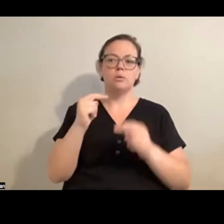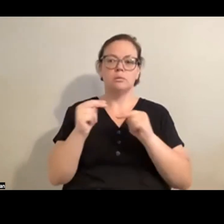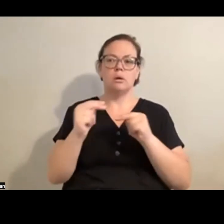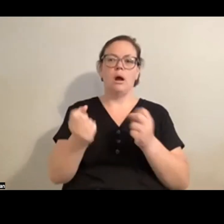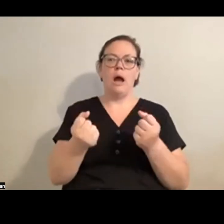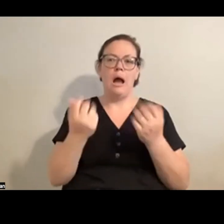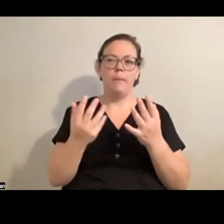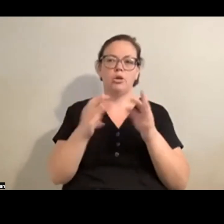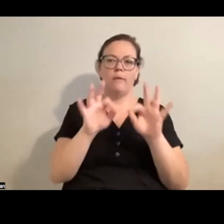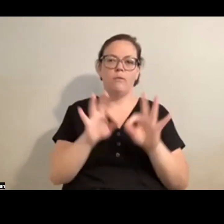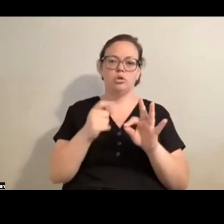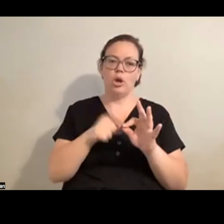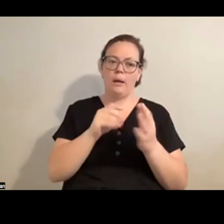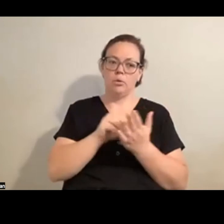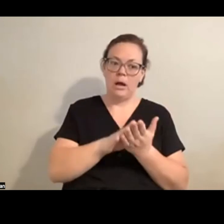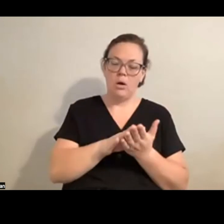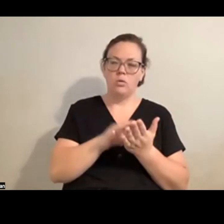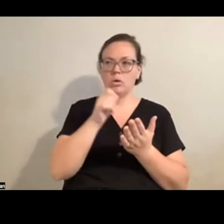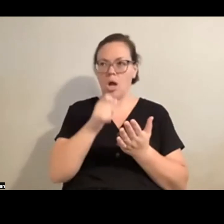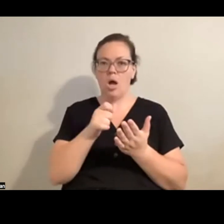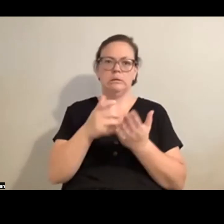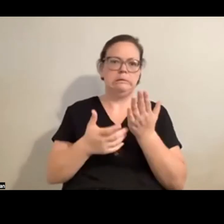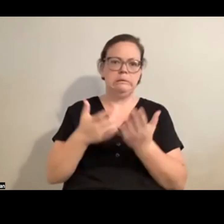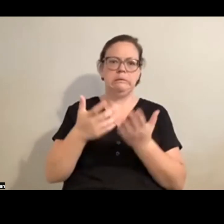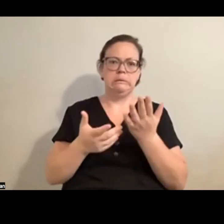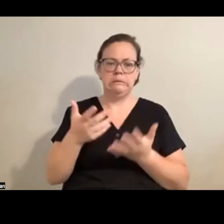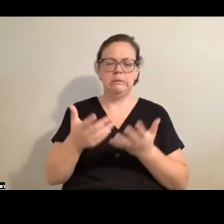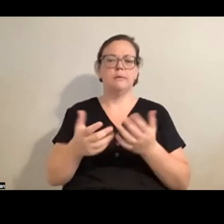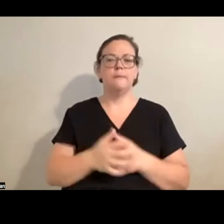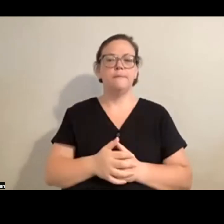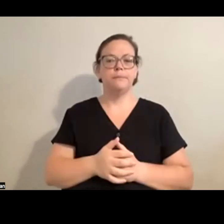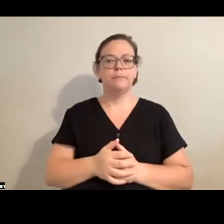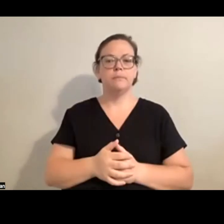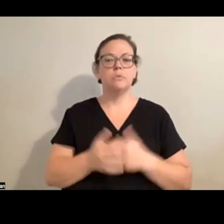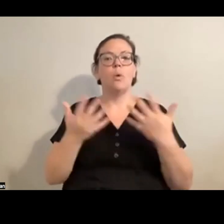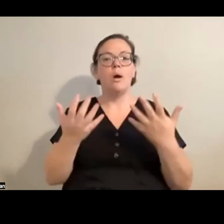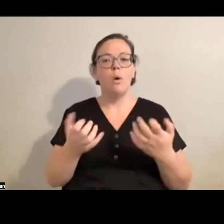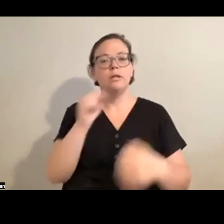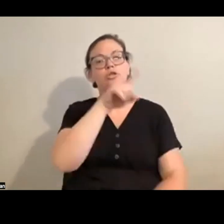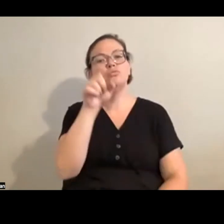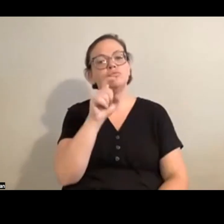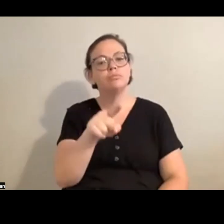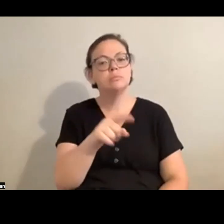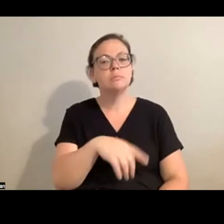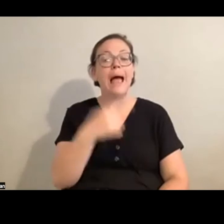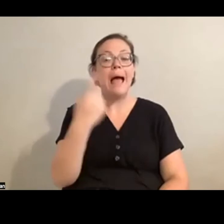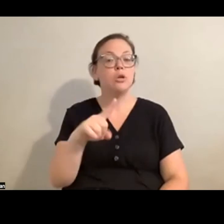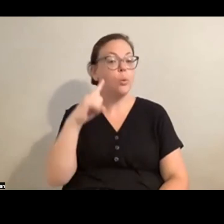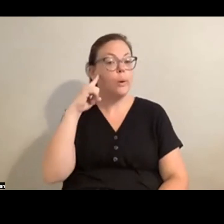certain forms and to police myself. So I wanted to ask everyone, when you hear the